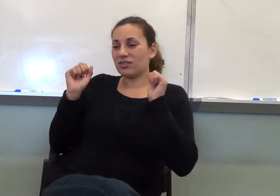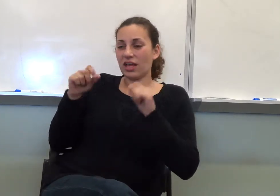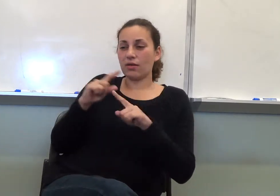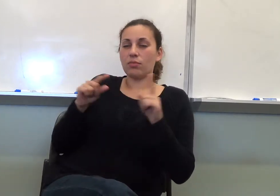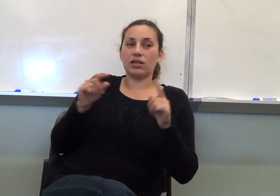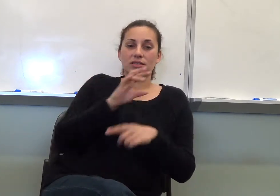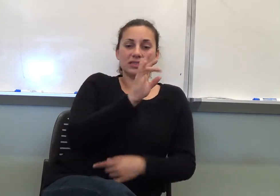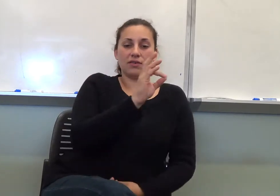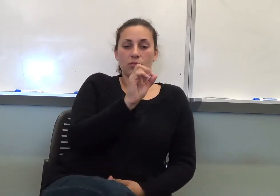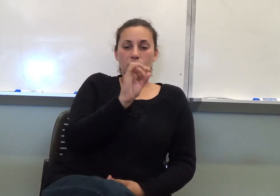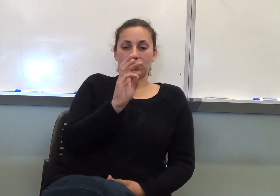plus a minus